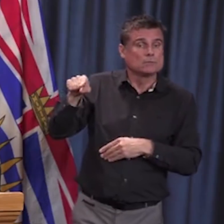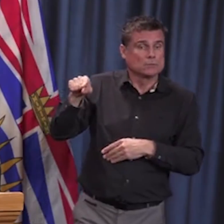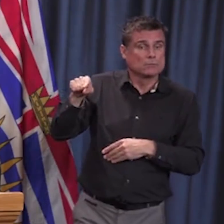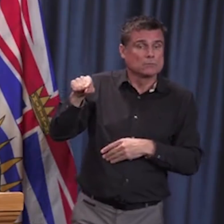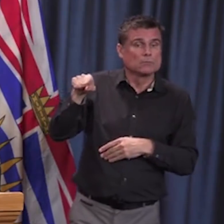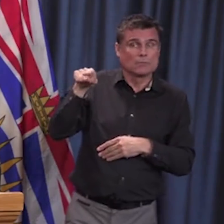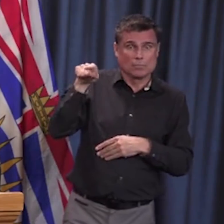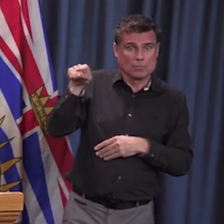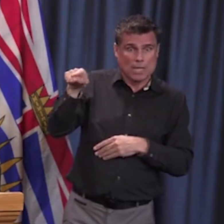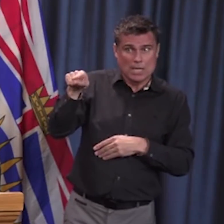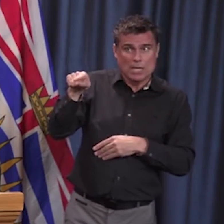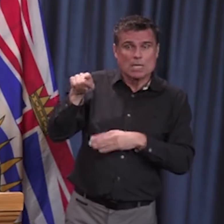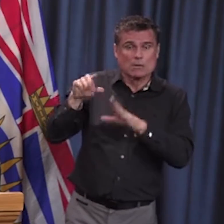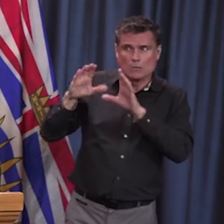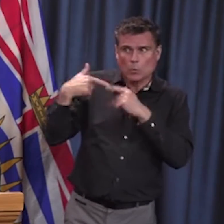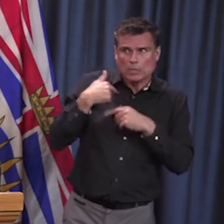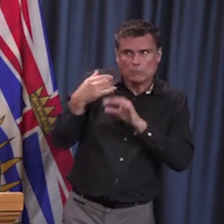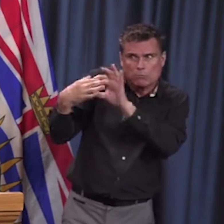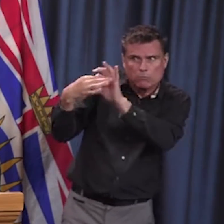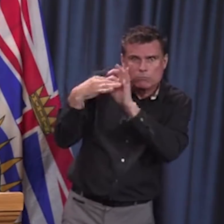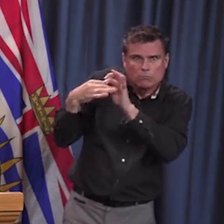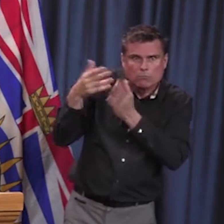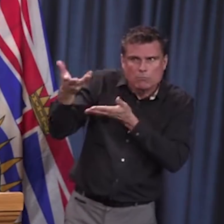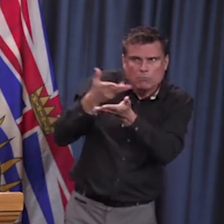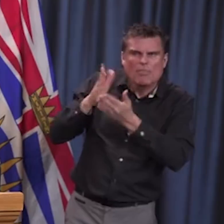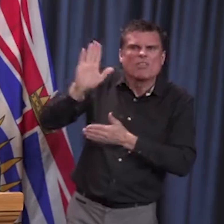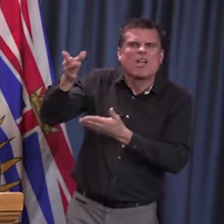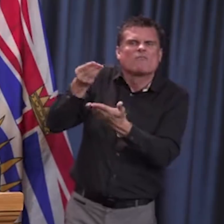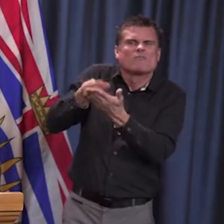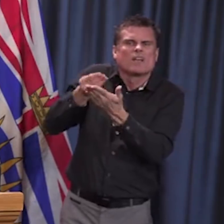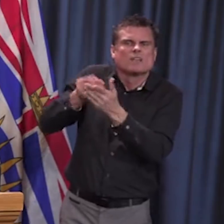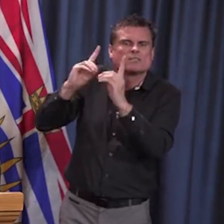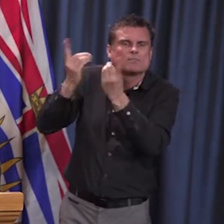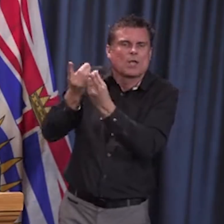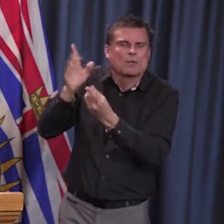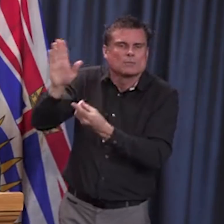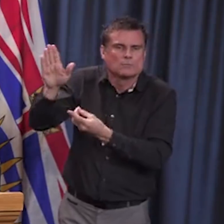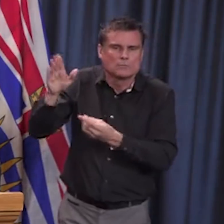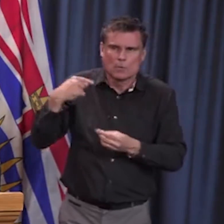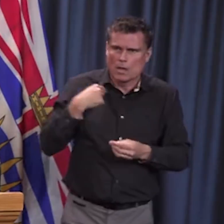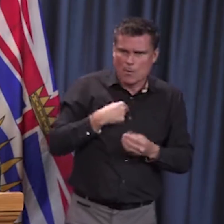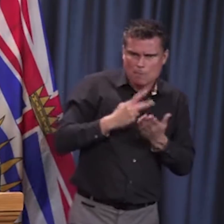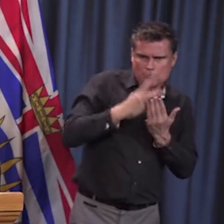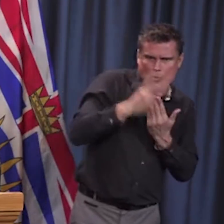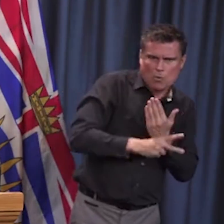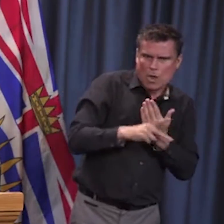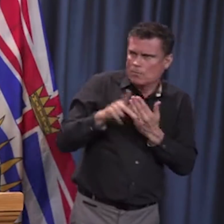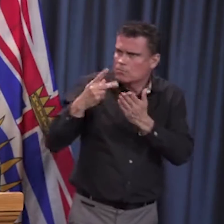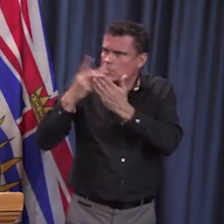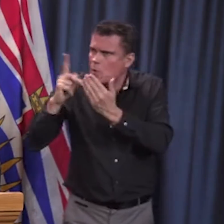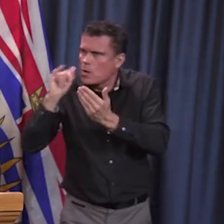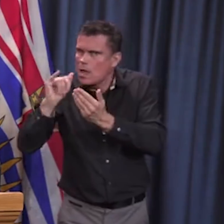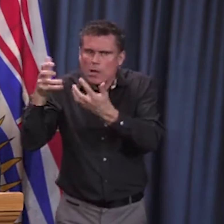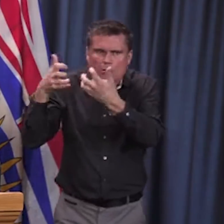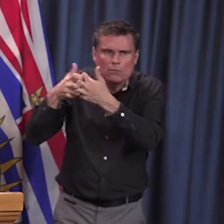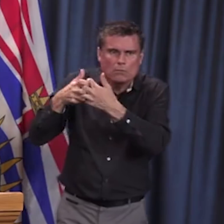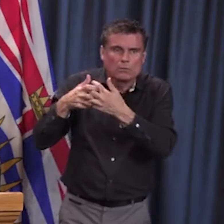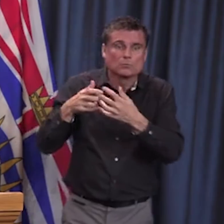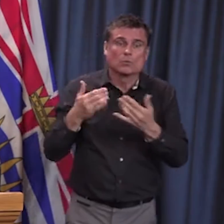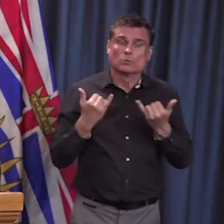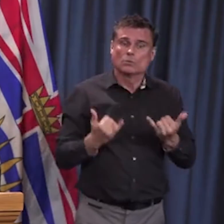are making sure we're doing everything we can to put in place programs that are going to make sense, not just today, but next week and the week after